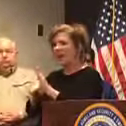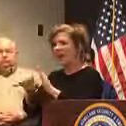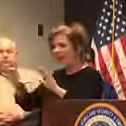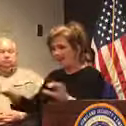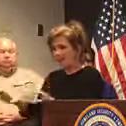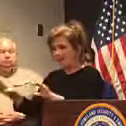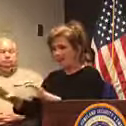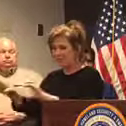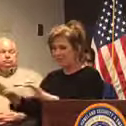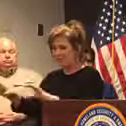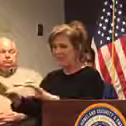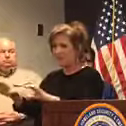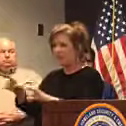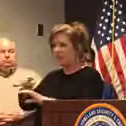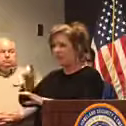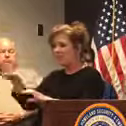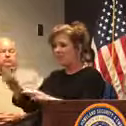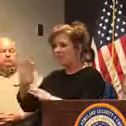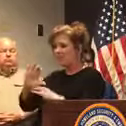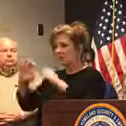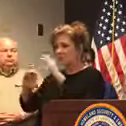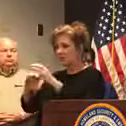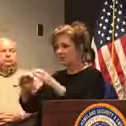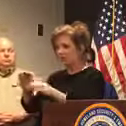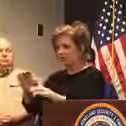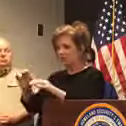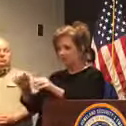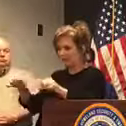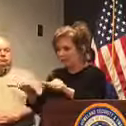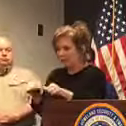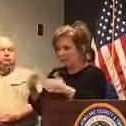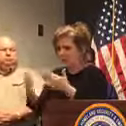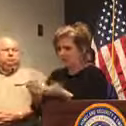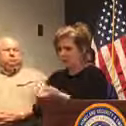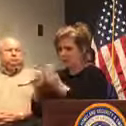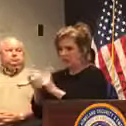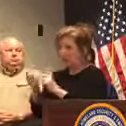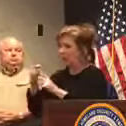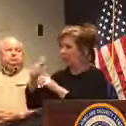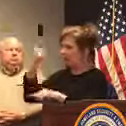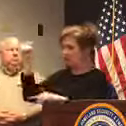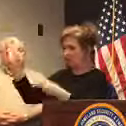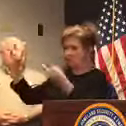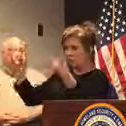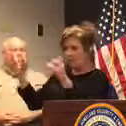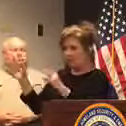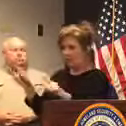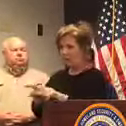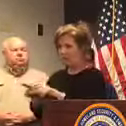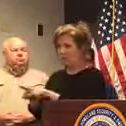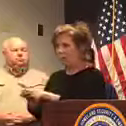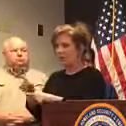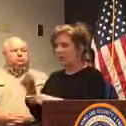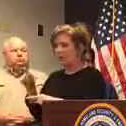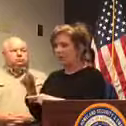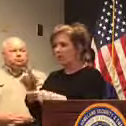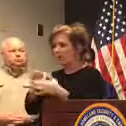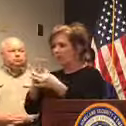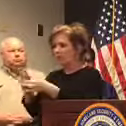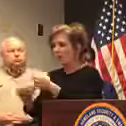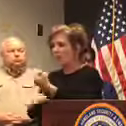active, and those construction zones may be changing in anticipation of the weather as well. Regarding the potential support services for